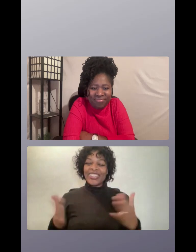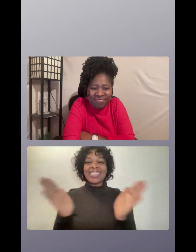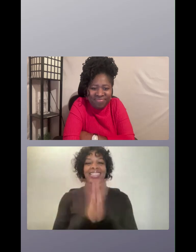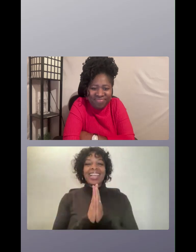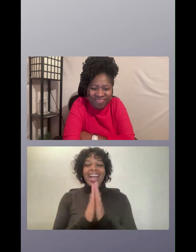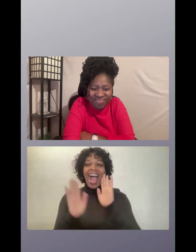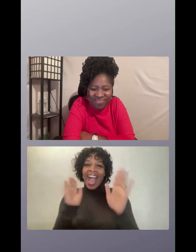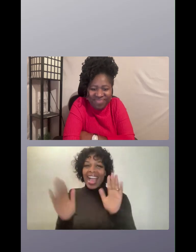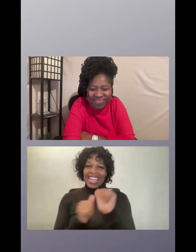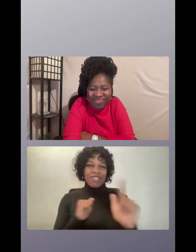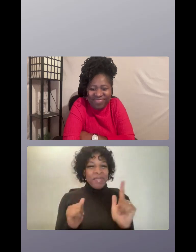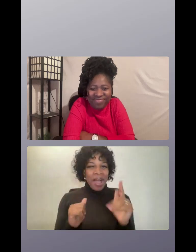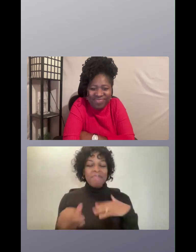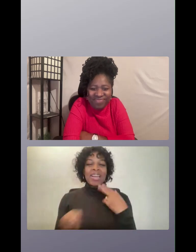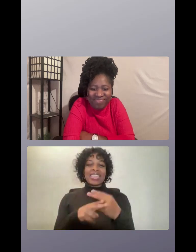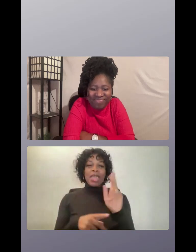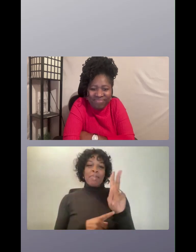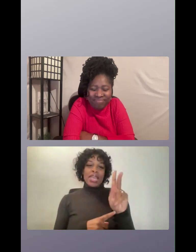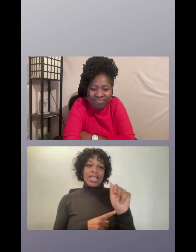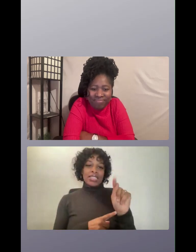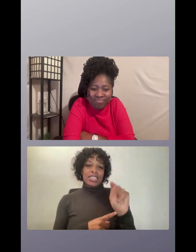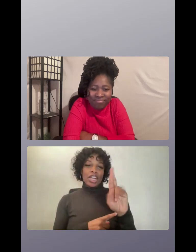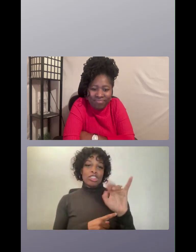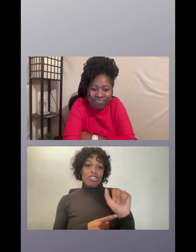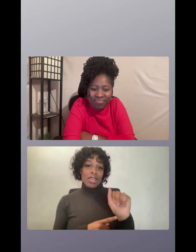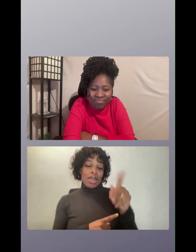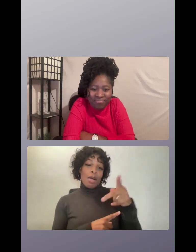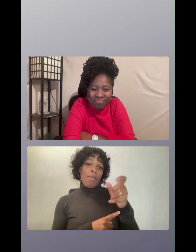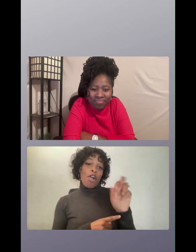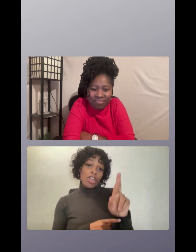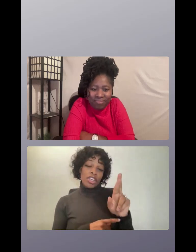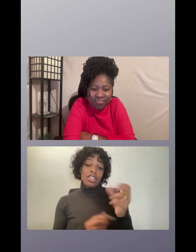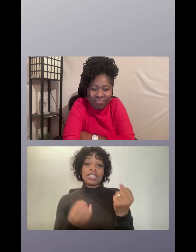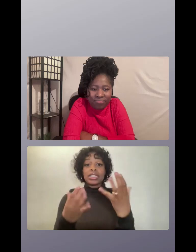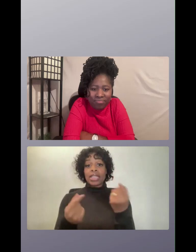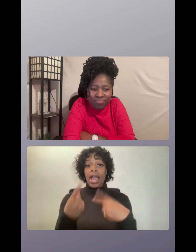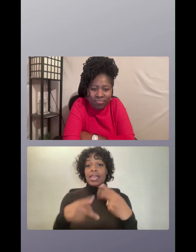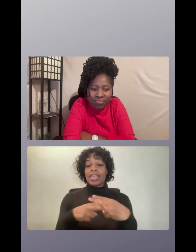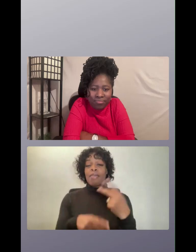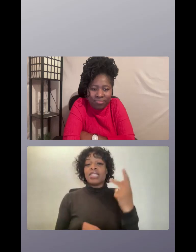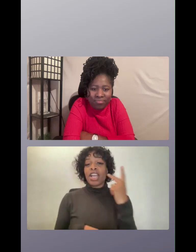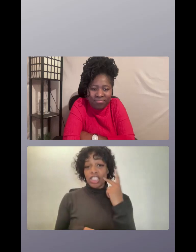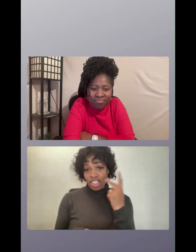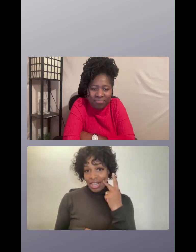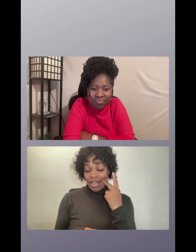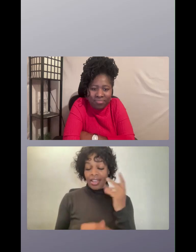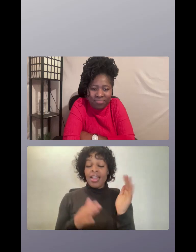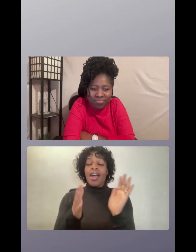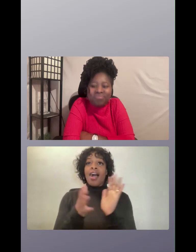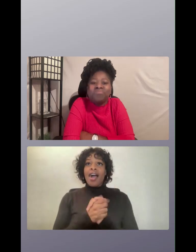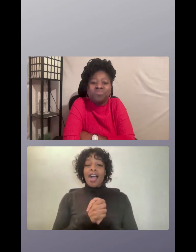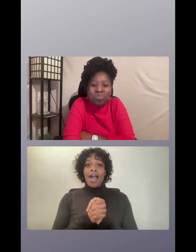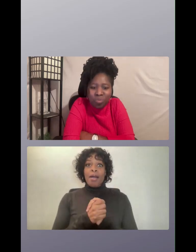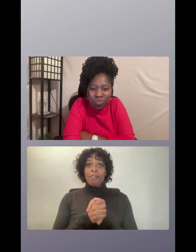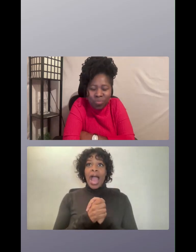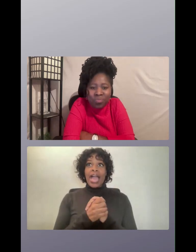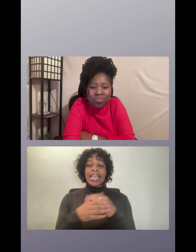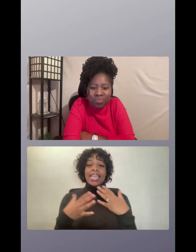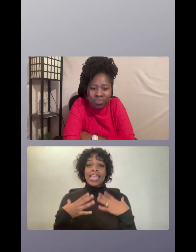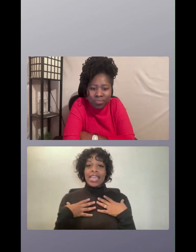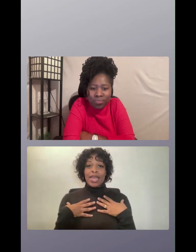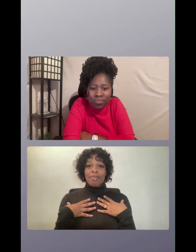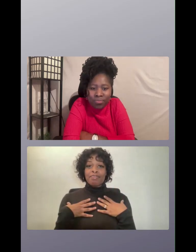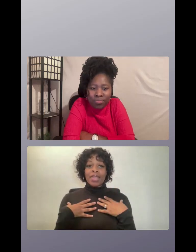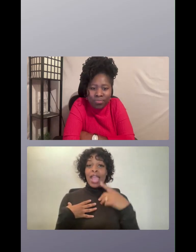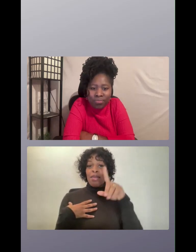Thank you. Hi, everyone. My name is Katrina Parker. My name is Katrina.